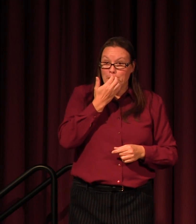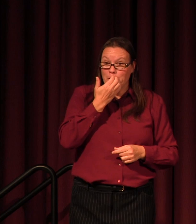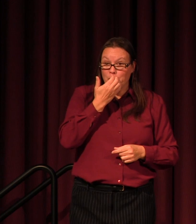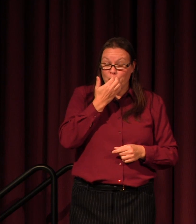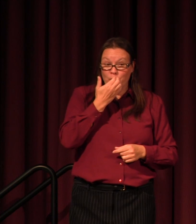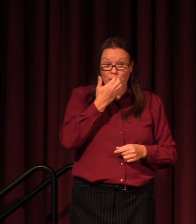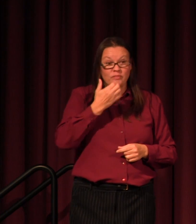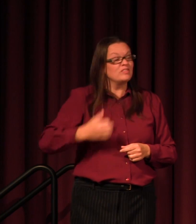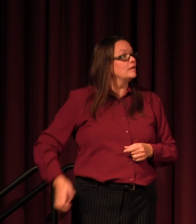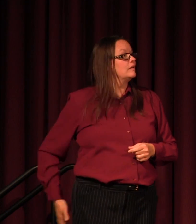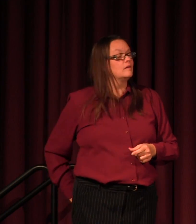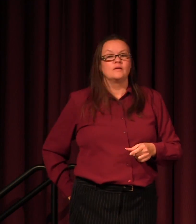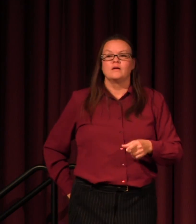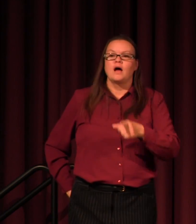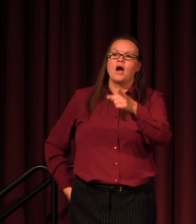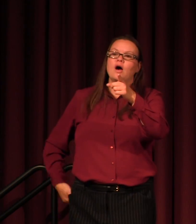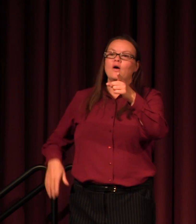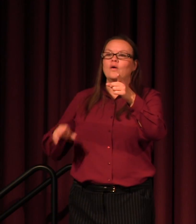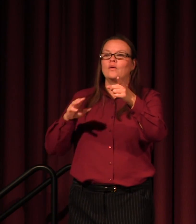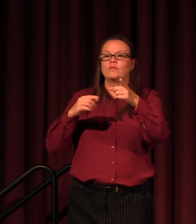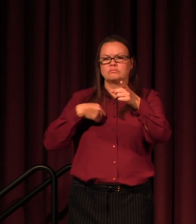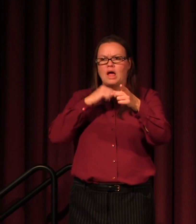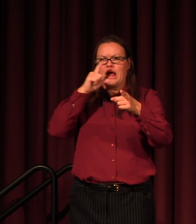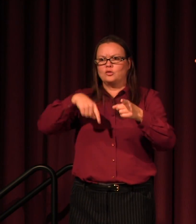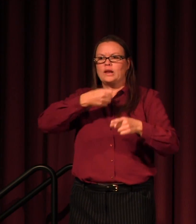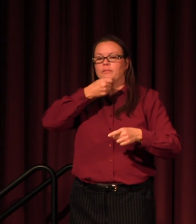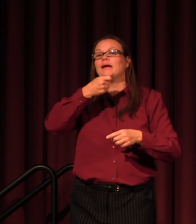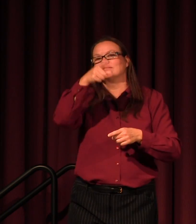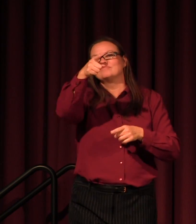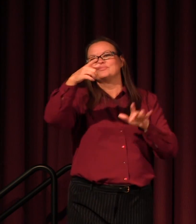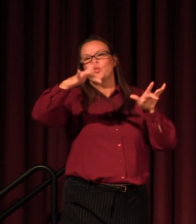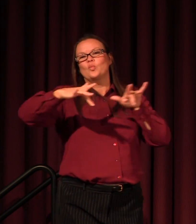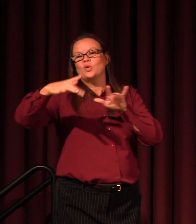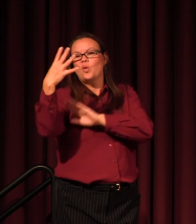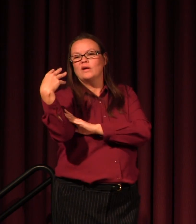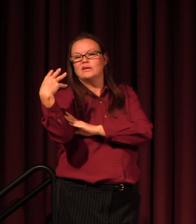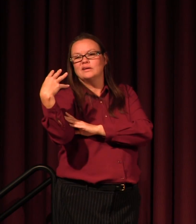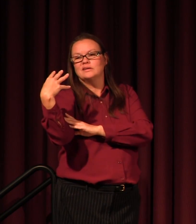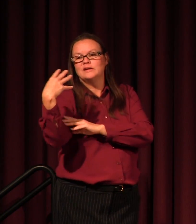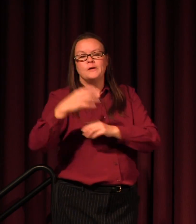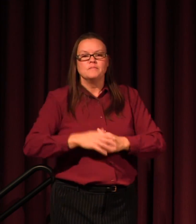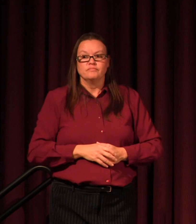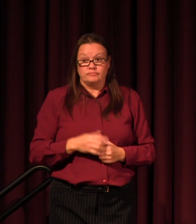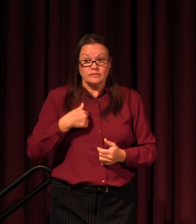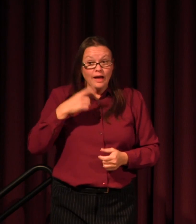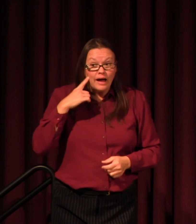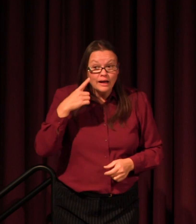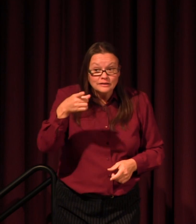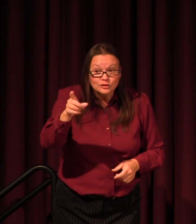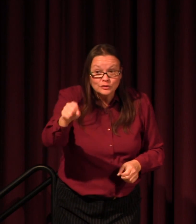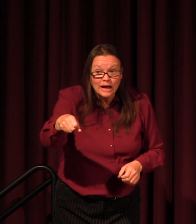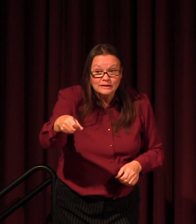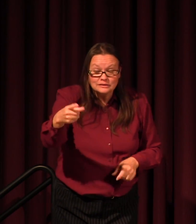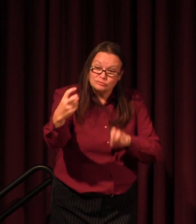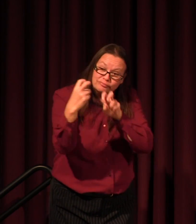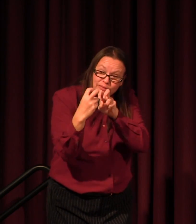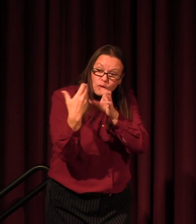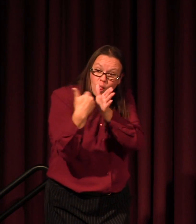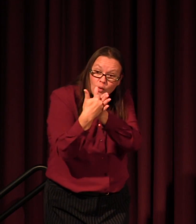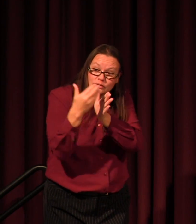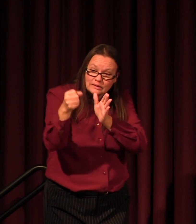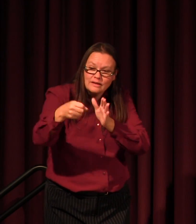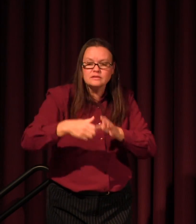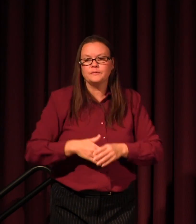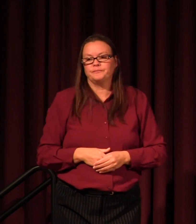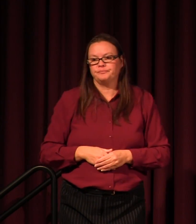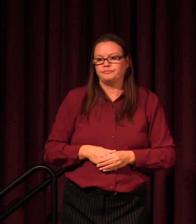Well, they're recording, and people in the back may not be able to hear you. I can certainly hear you, but.